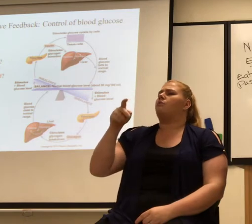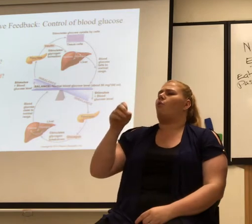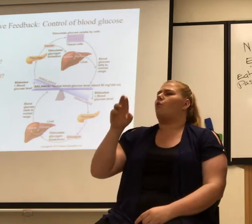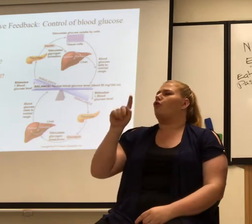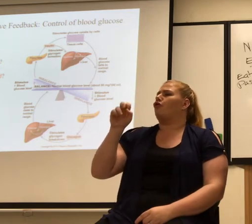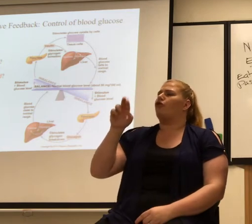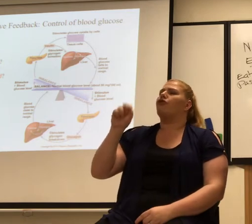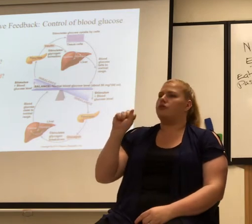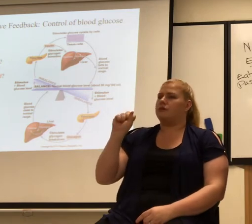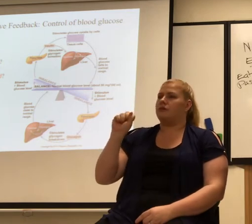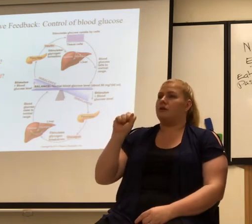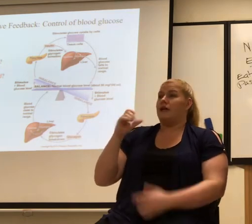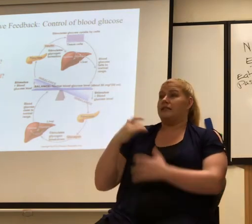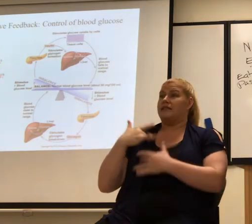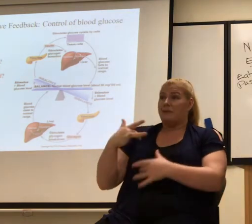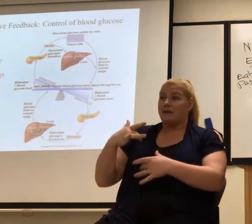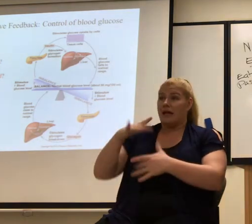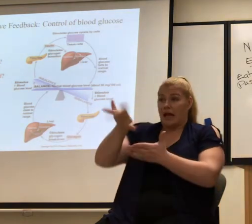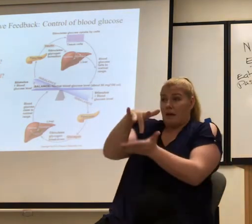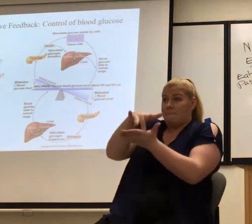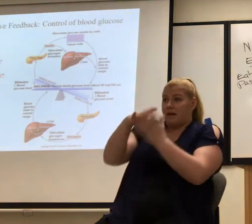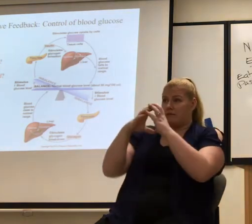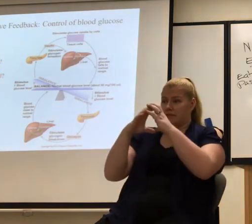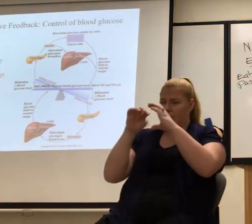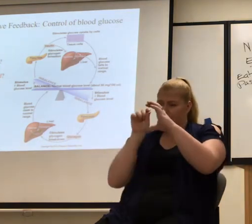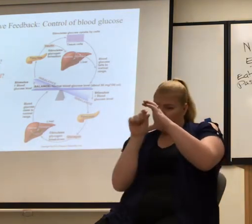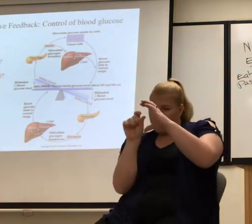cell. In response to insulin,